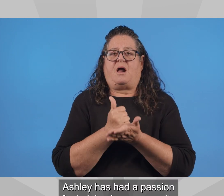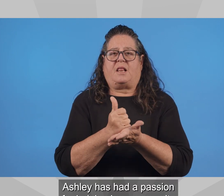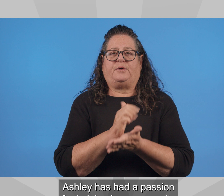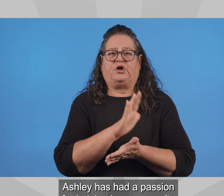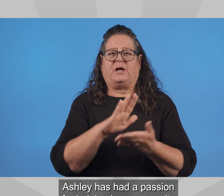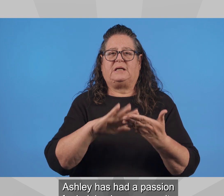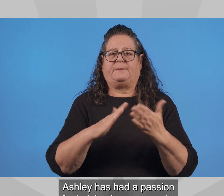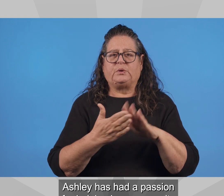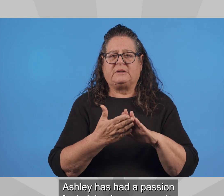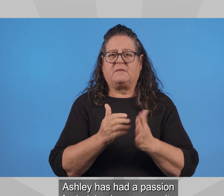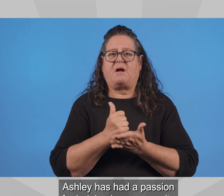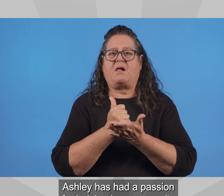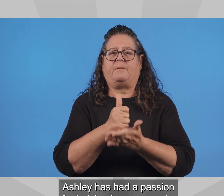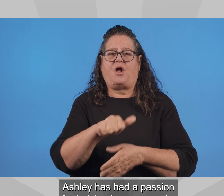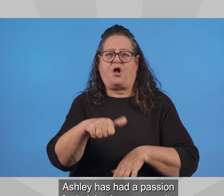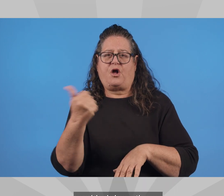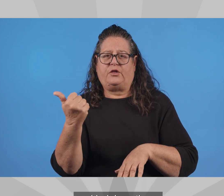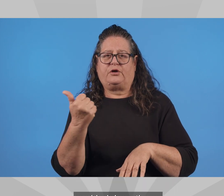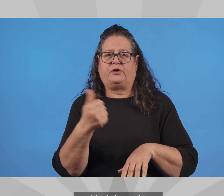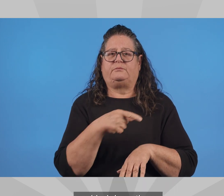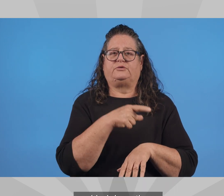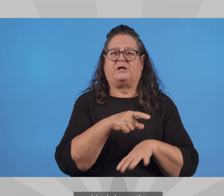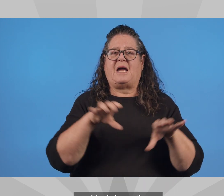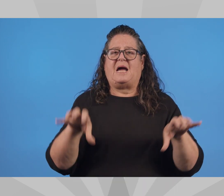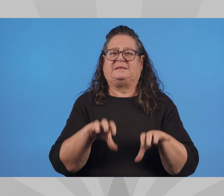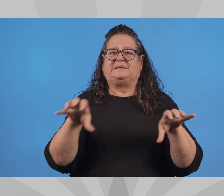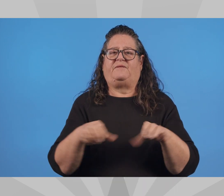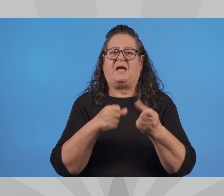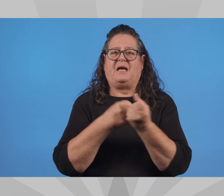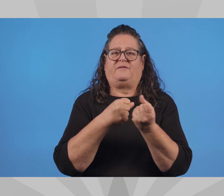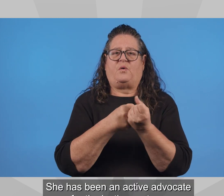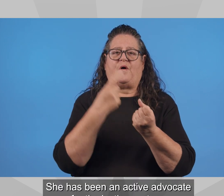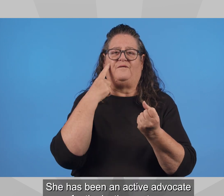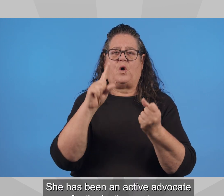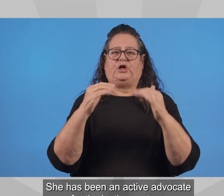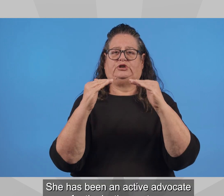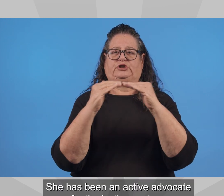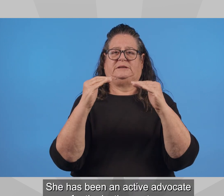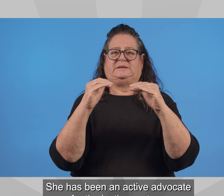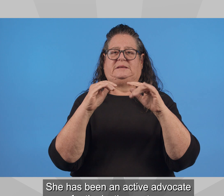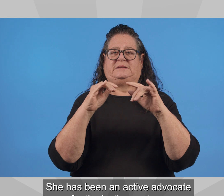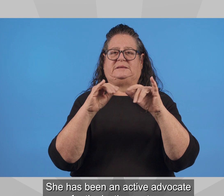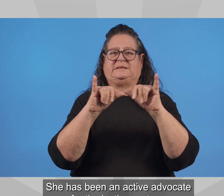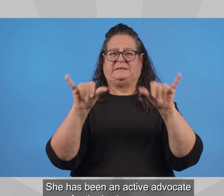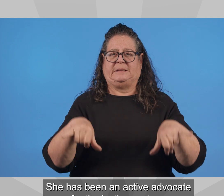Ashley has had a passion for helping her community and helping others. She has been an active advocate for the justice